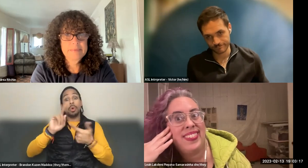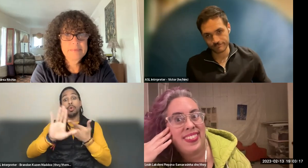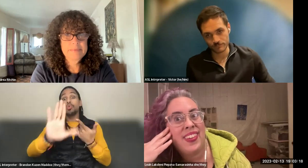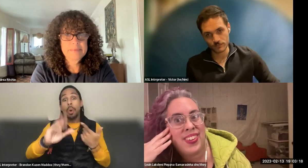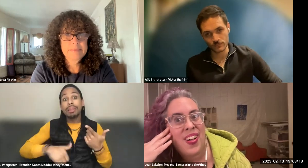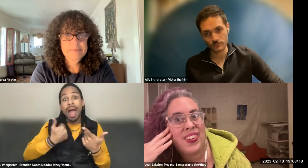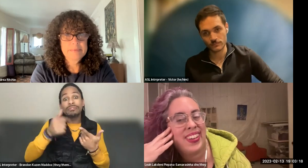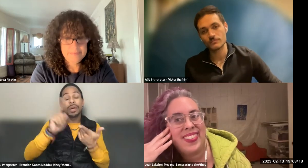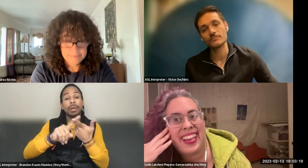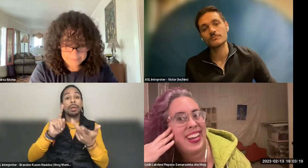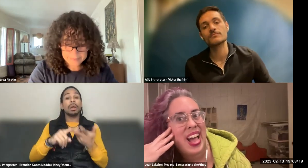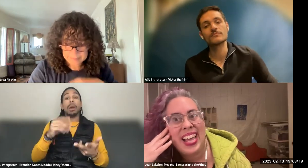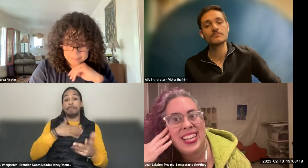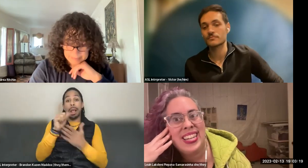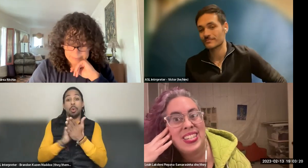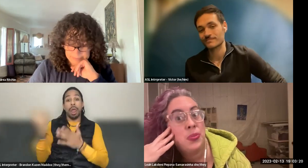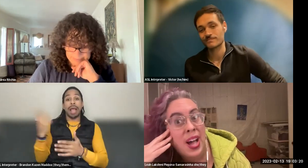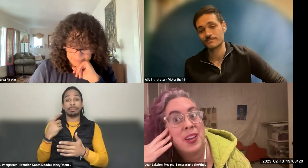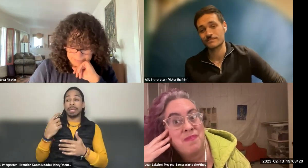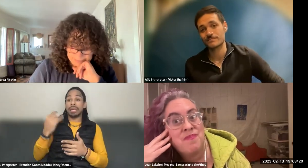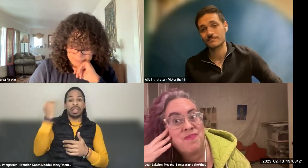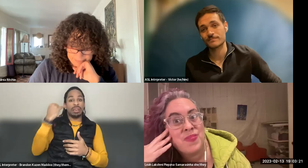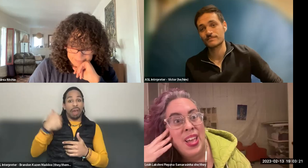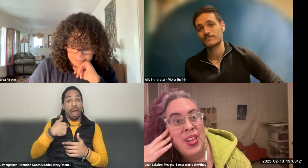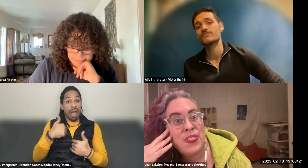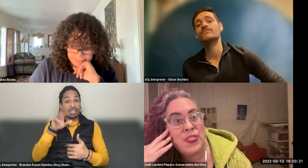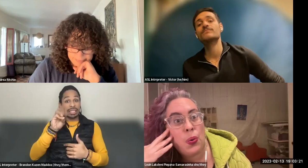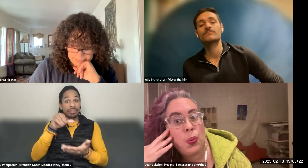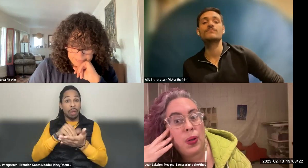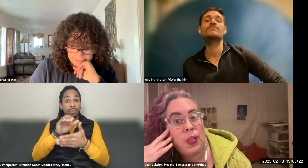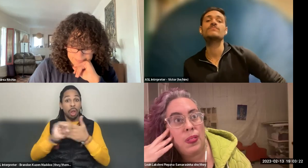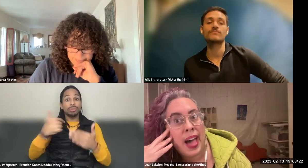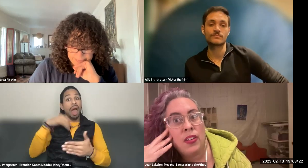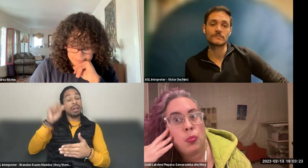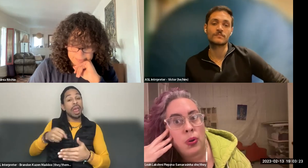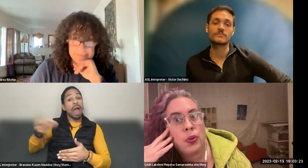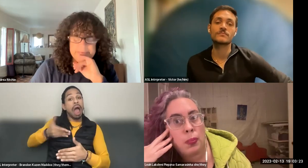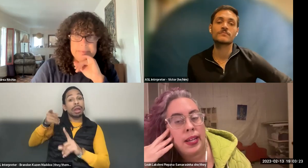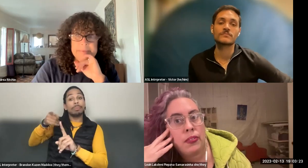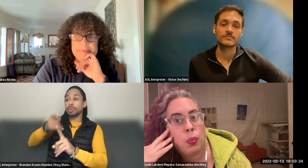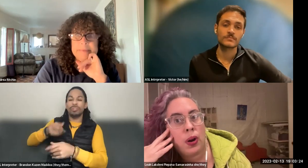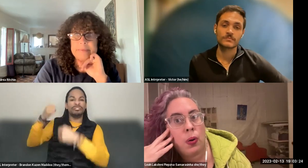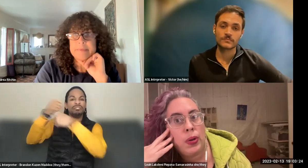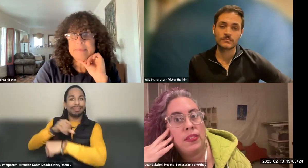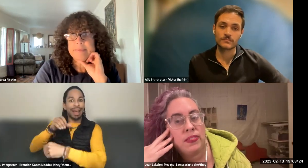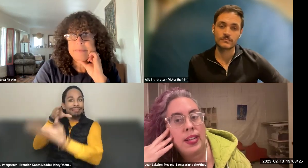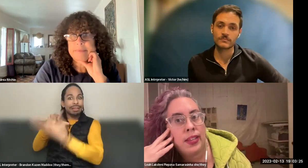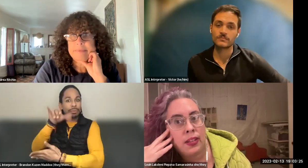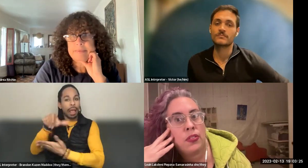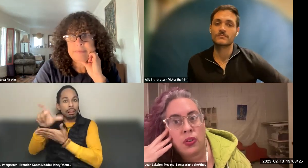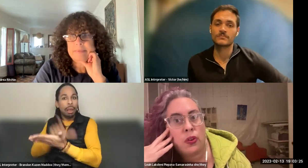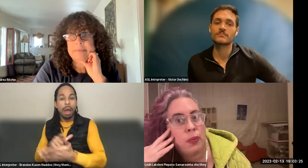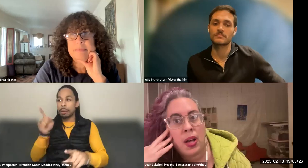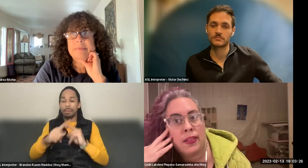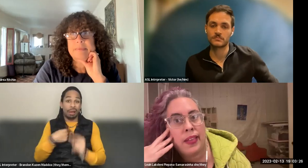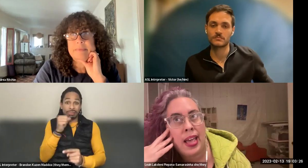have $60,000? And I was like, I do not. So that is one real place where we can fight to